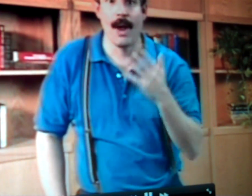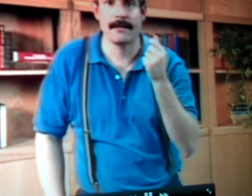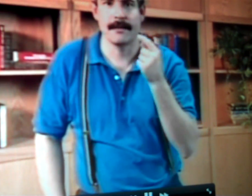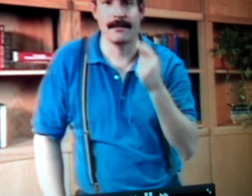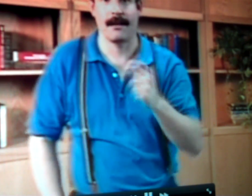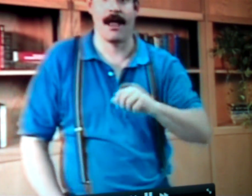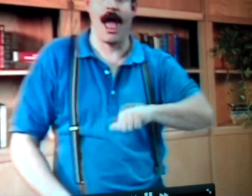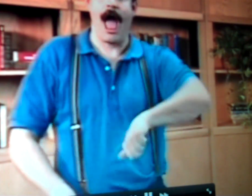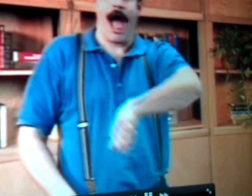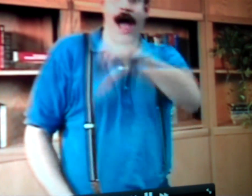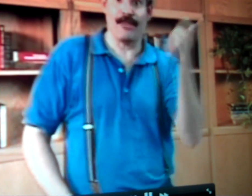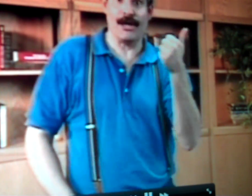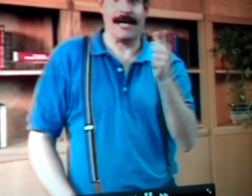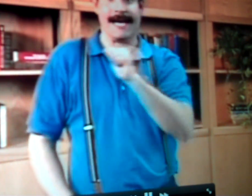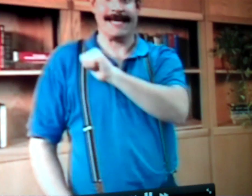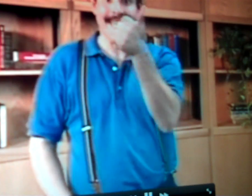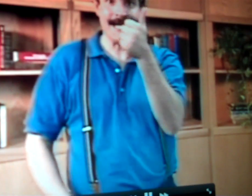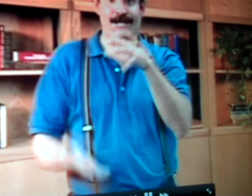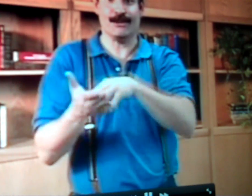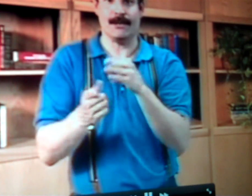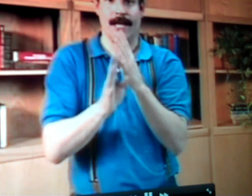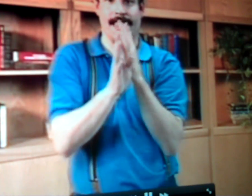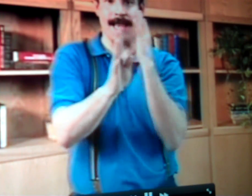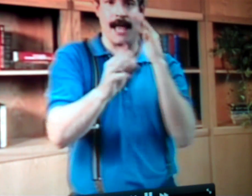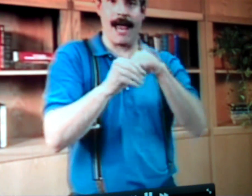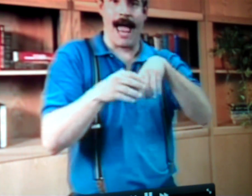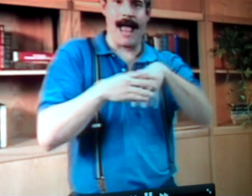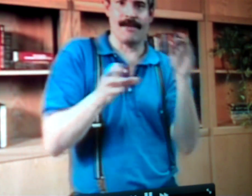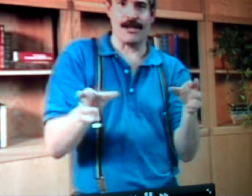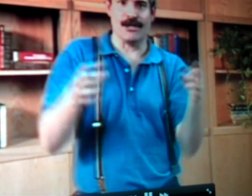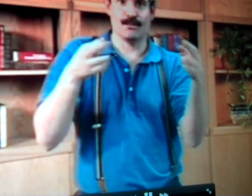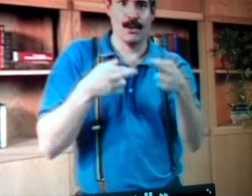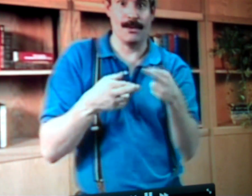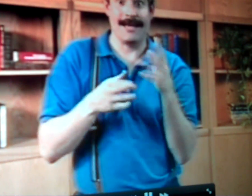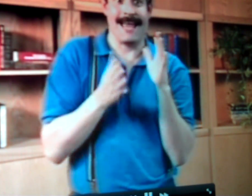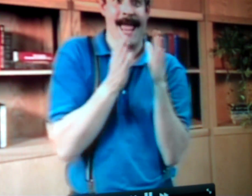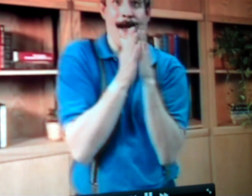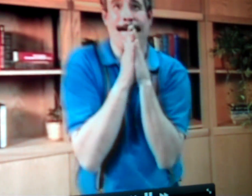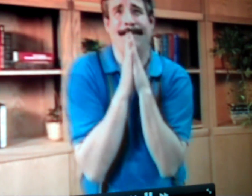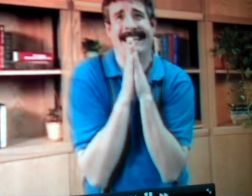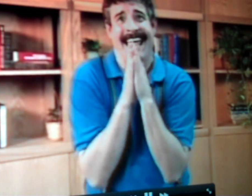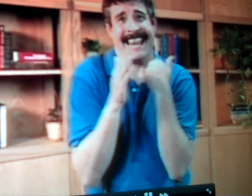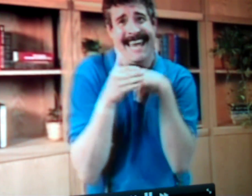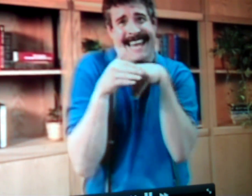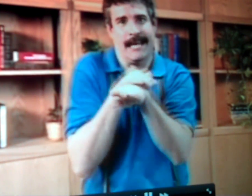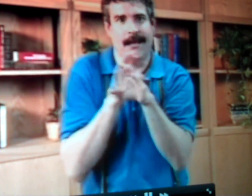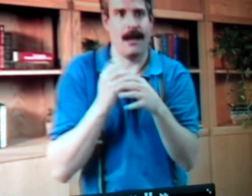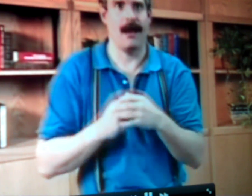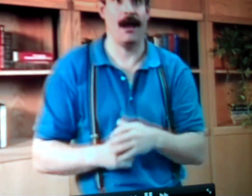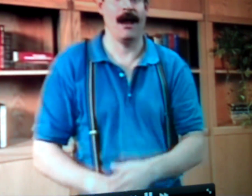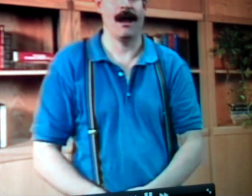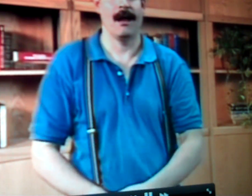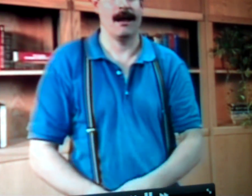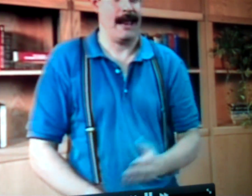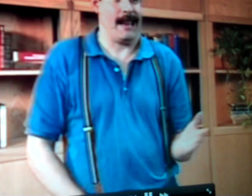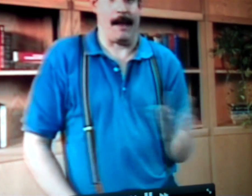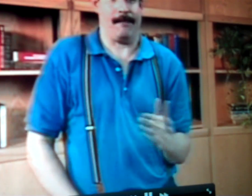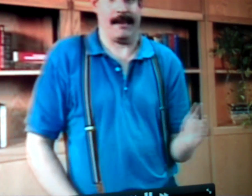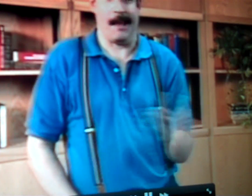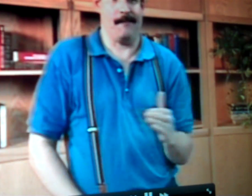There There was about 10 people standing outside of the classroom begging